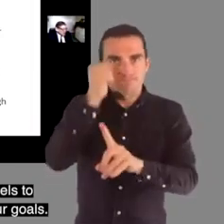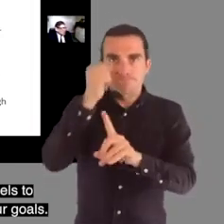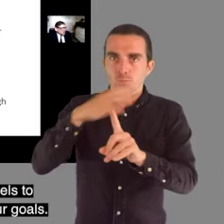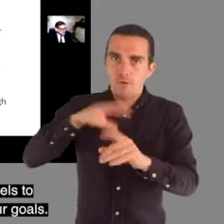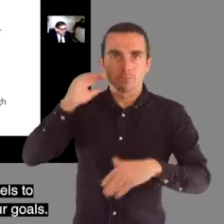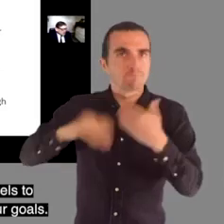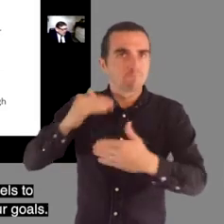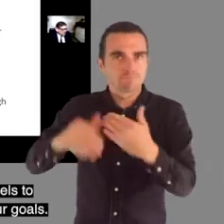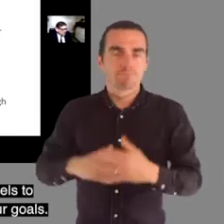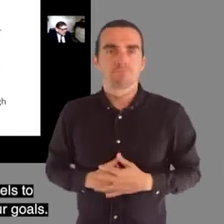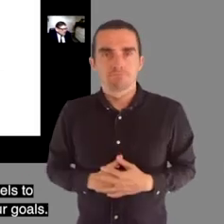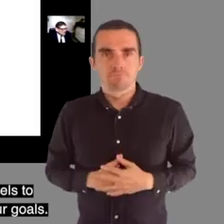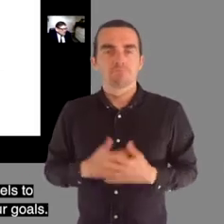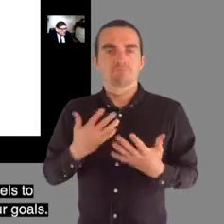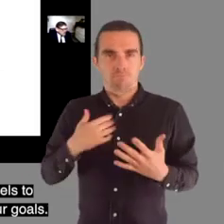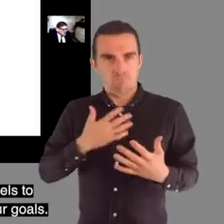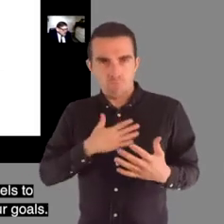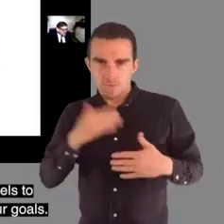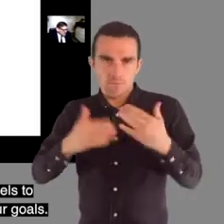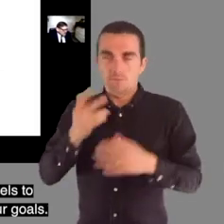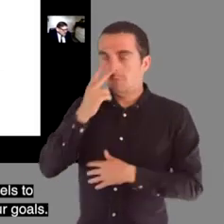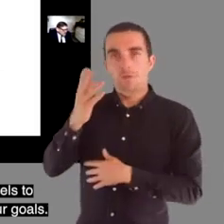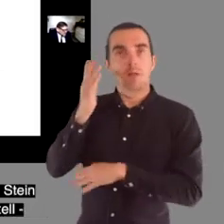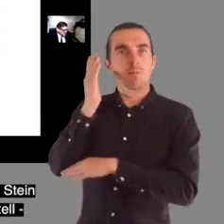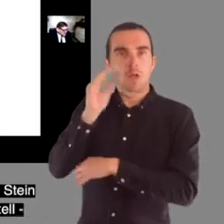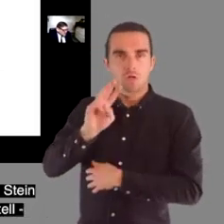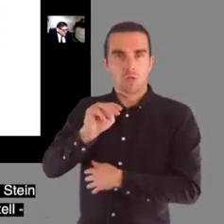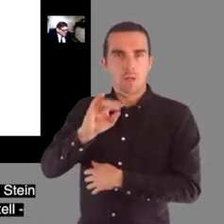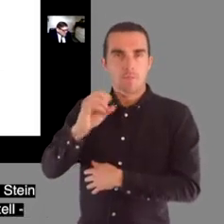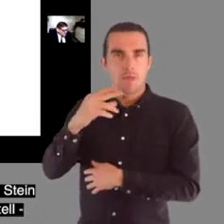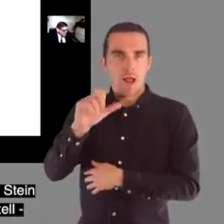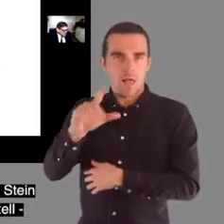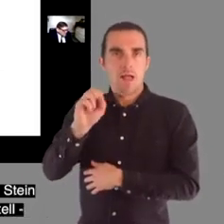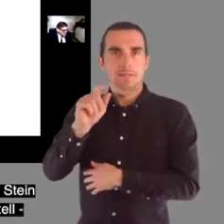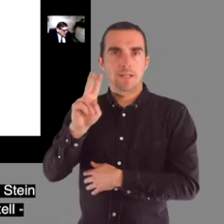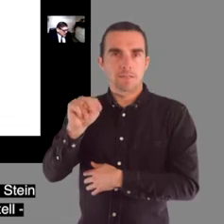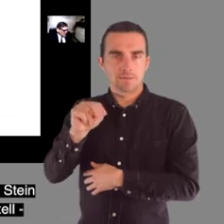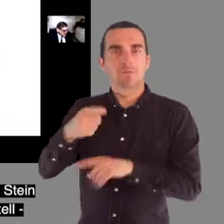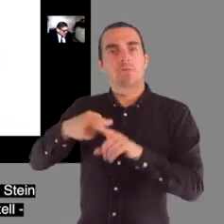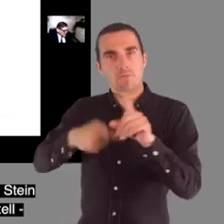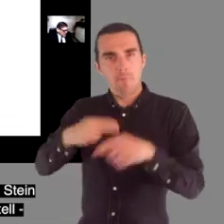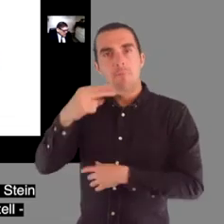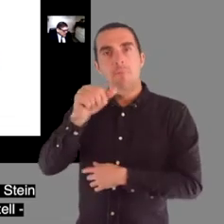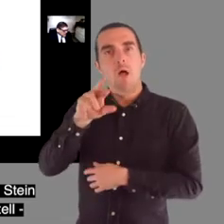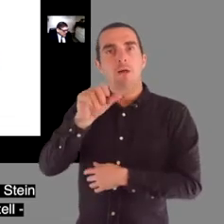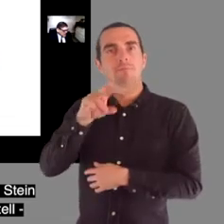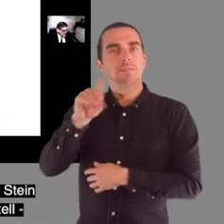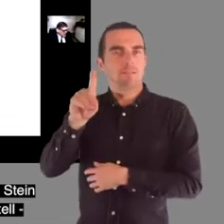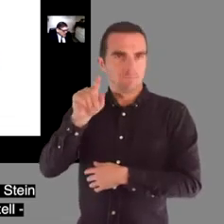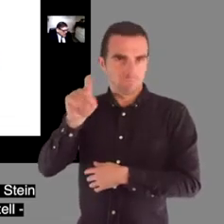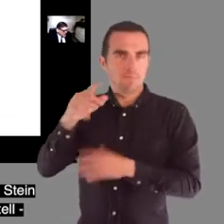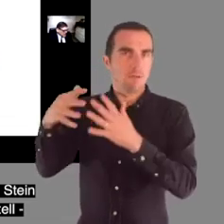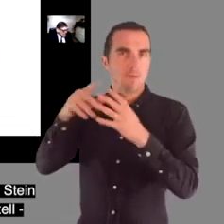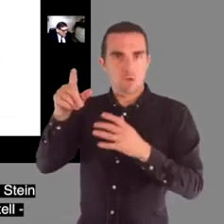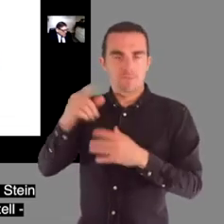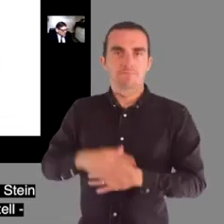and influence to win our goals. Now, this is Professor Michael Stein from Harvard, and he's